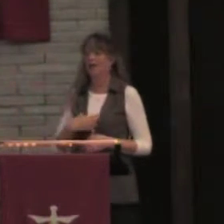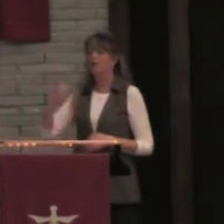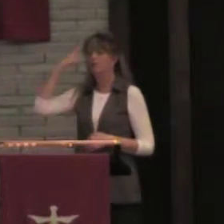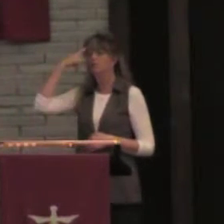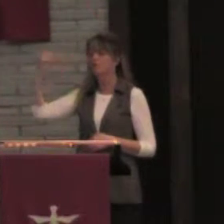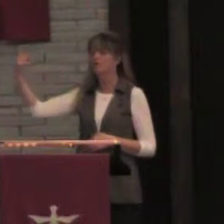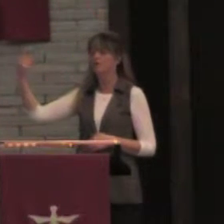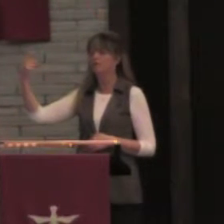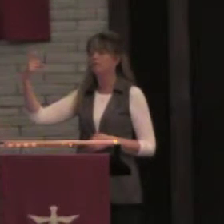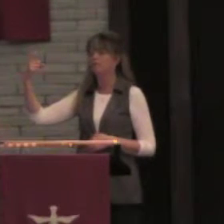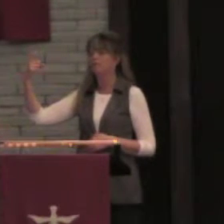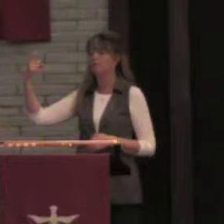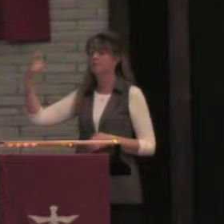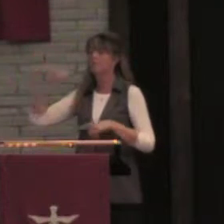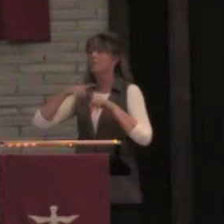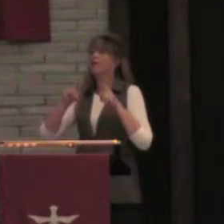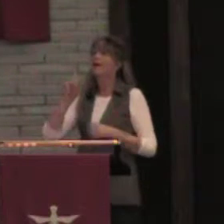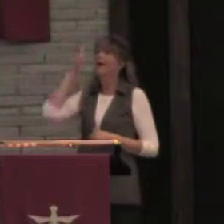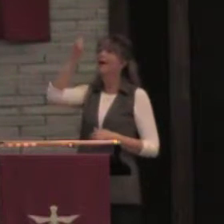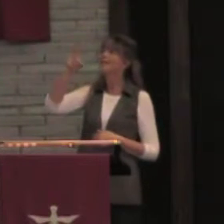have a desire or a dream,